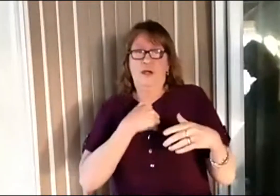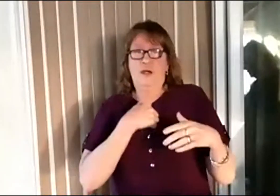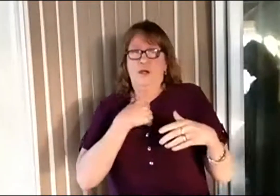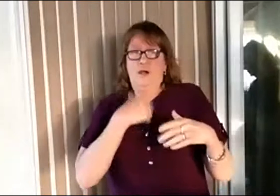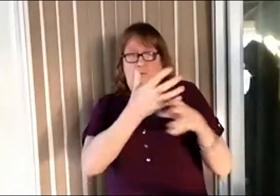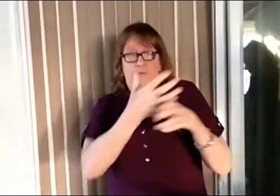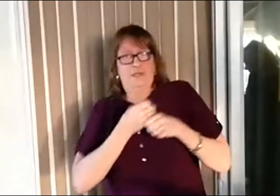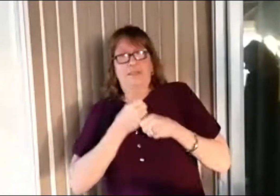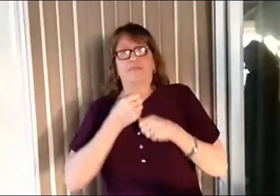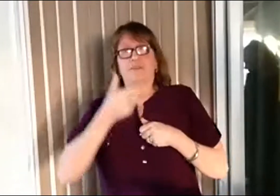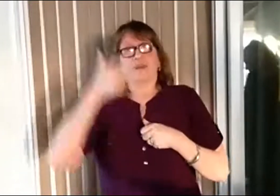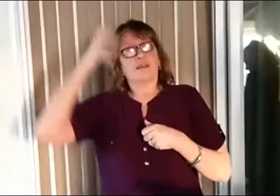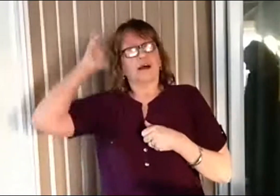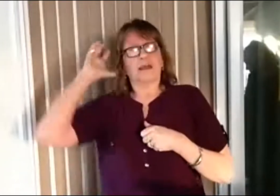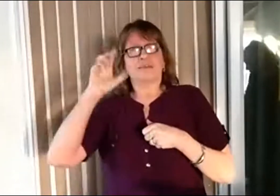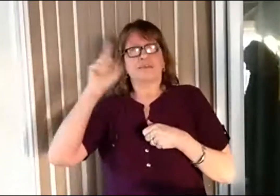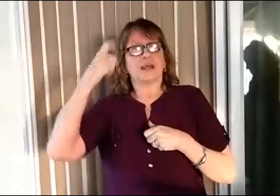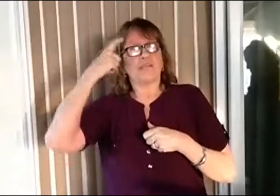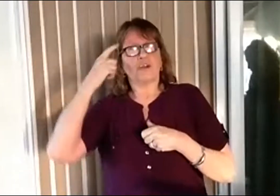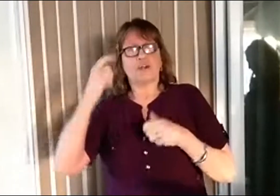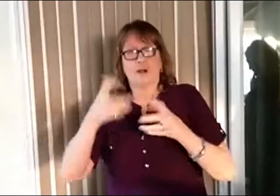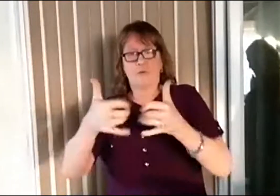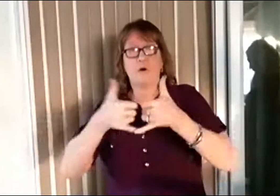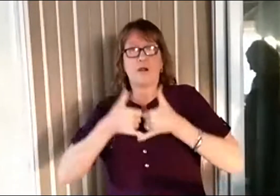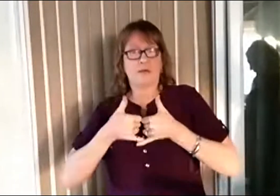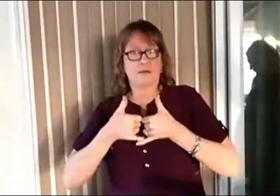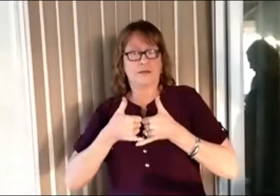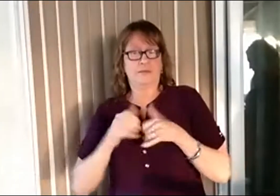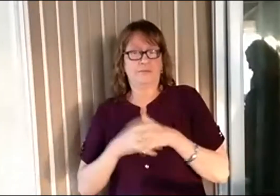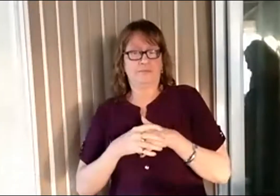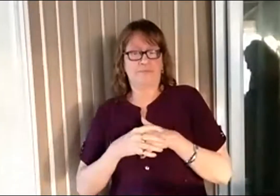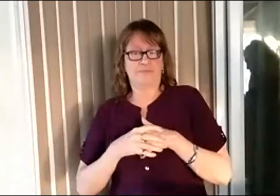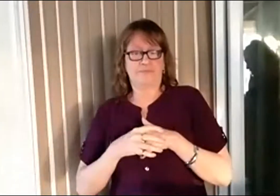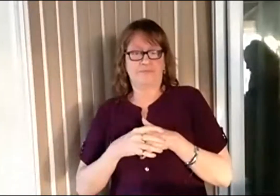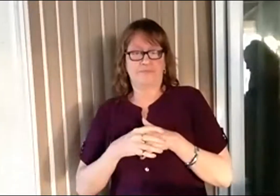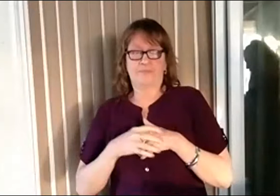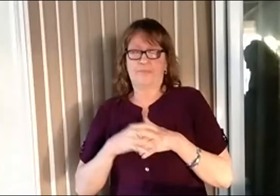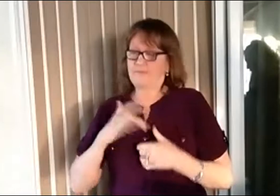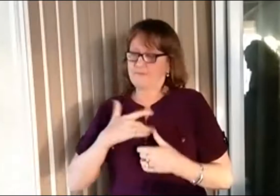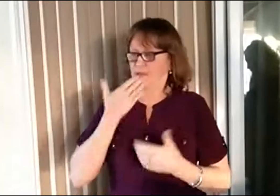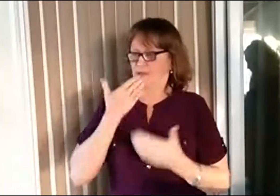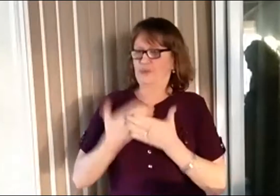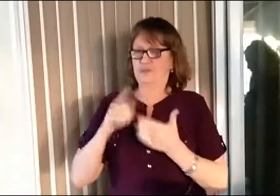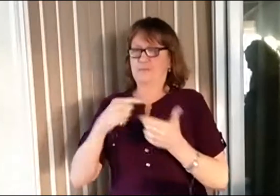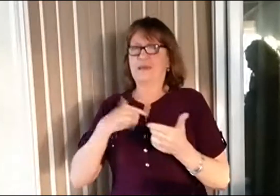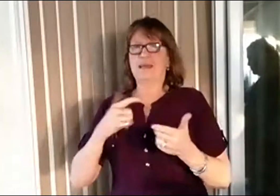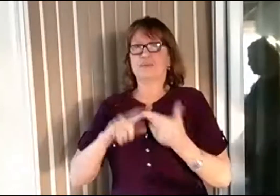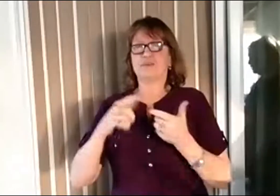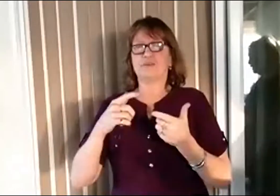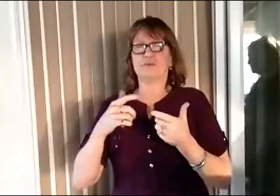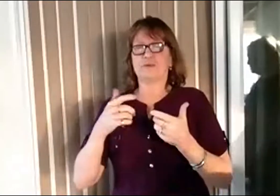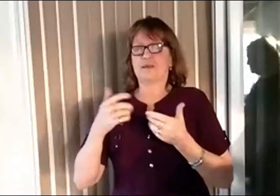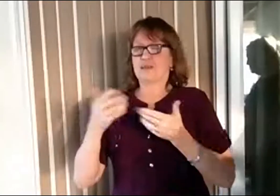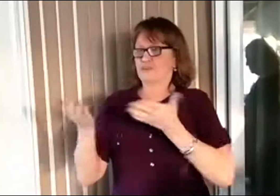Award. Received the Lions Governor Award. Felt good serving hearing lions in return of them